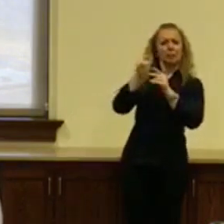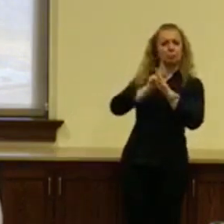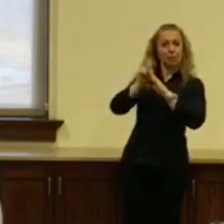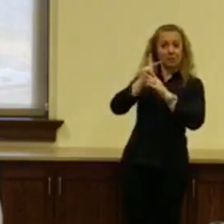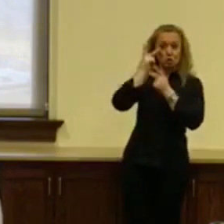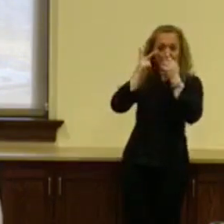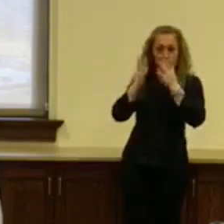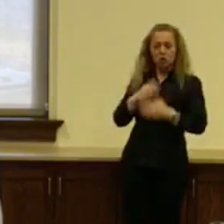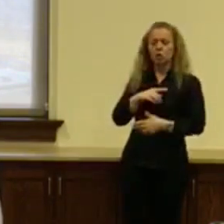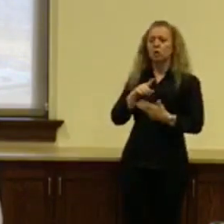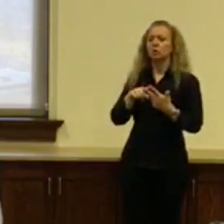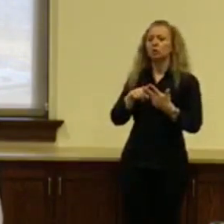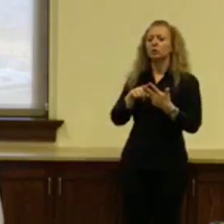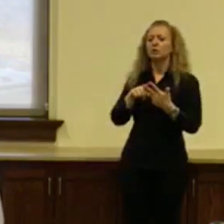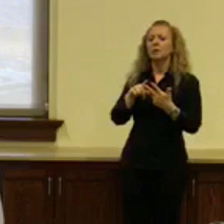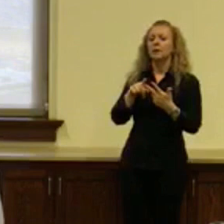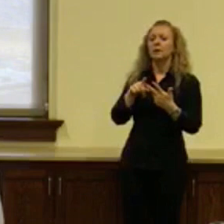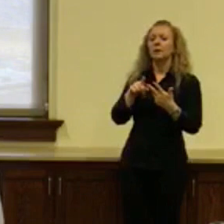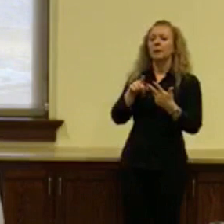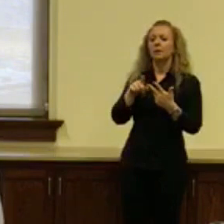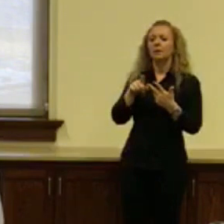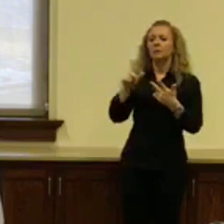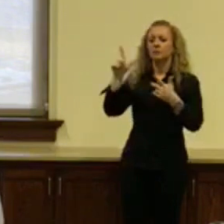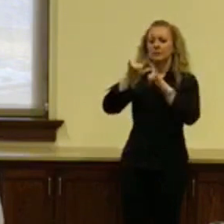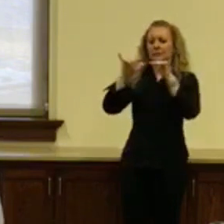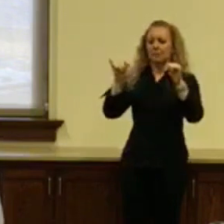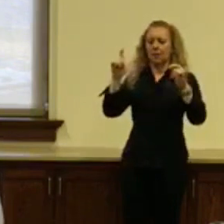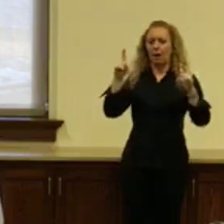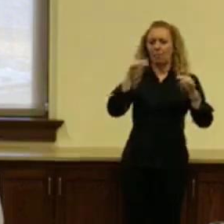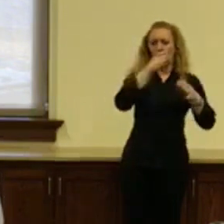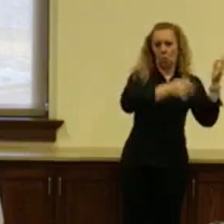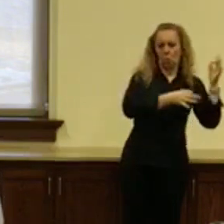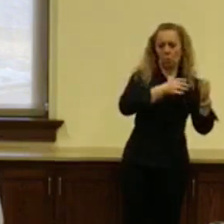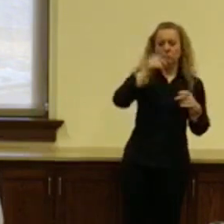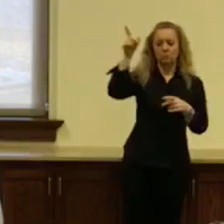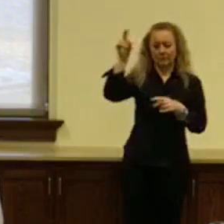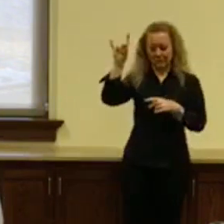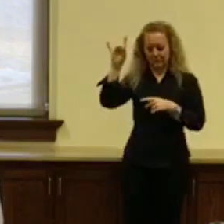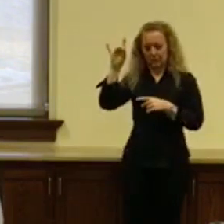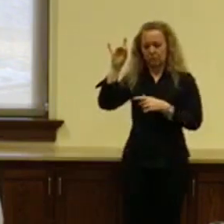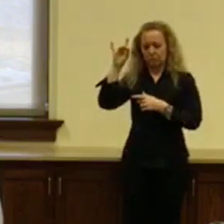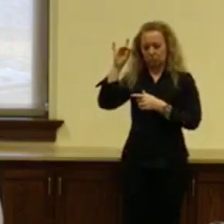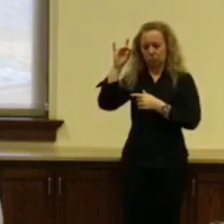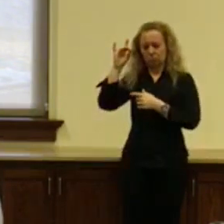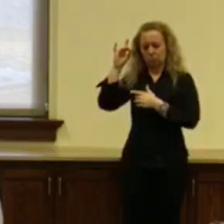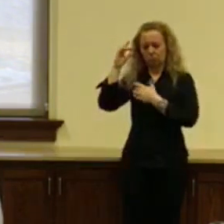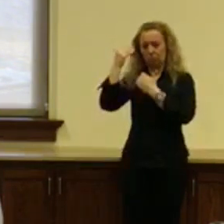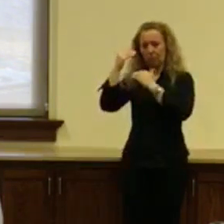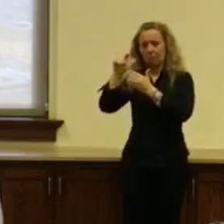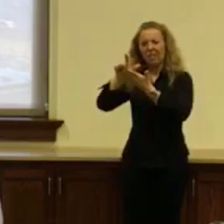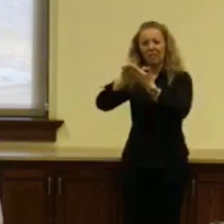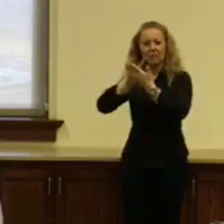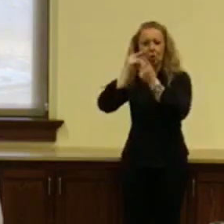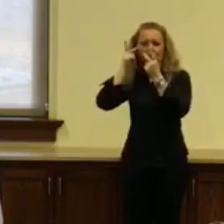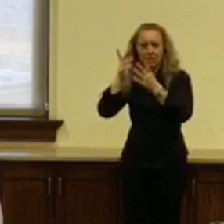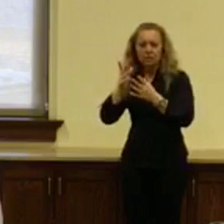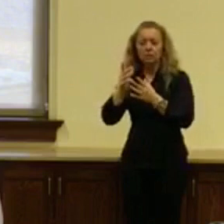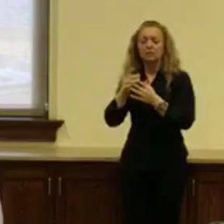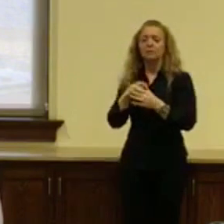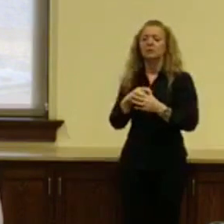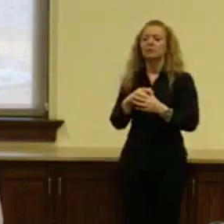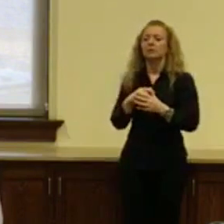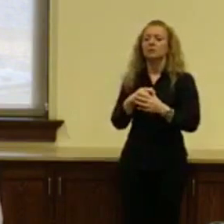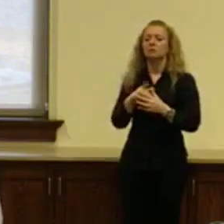a few weeks later, along with the courts, stopped restricted legal visits. Obviously, that was with court